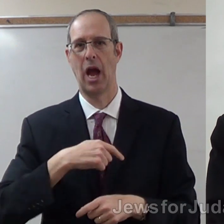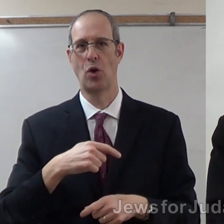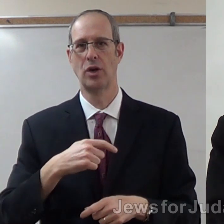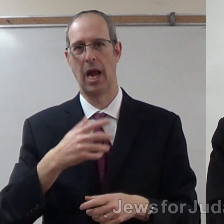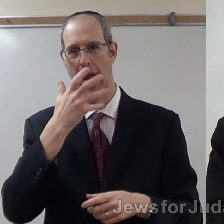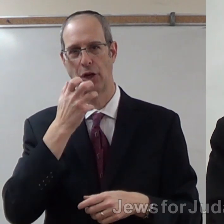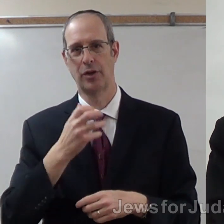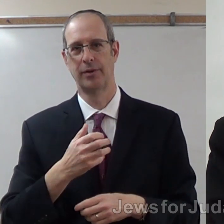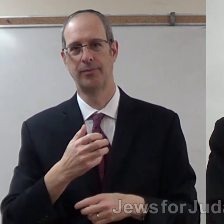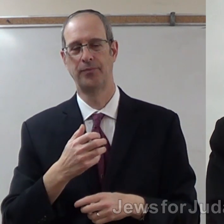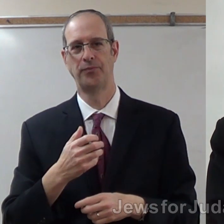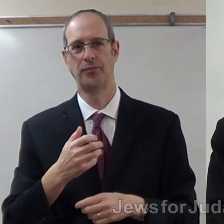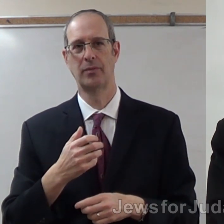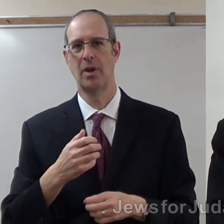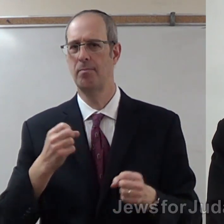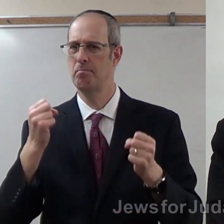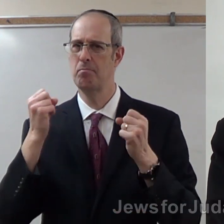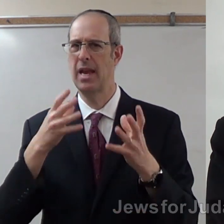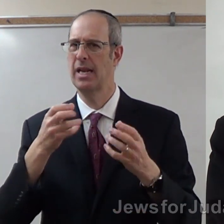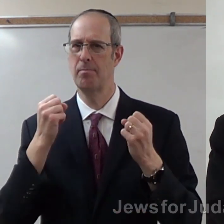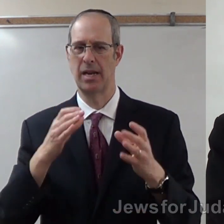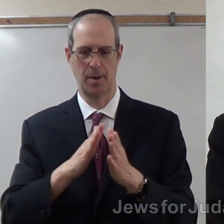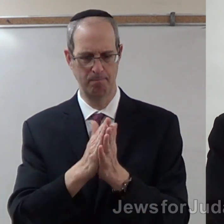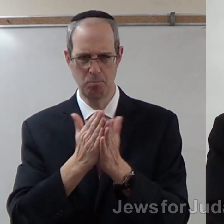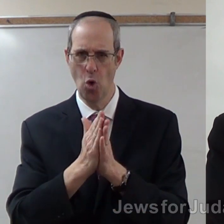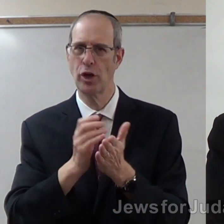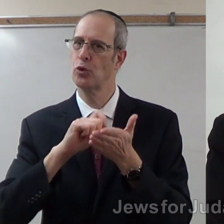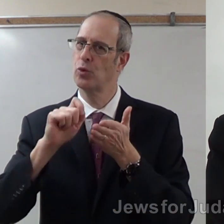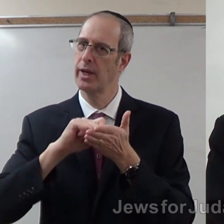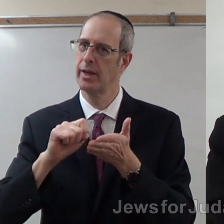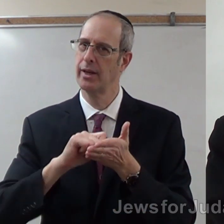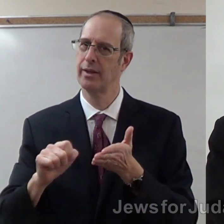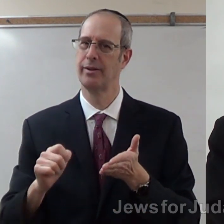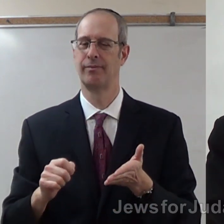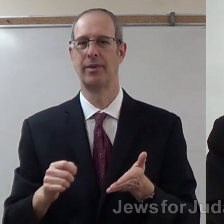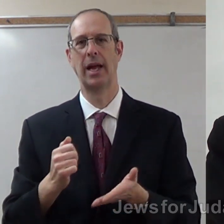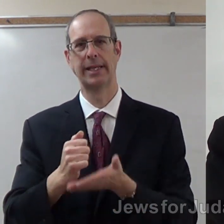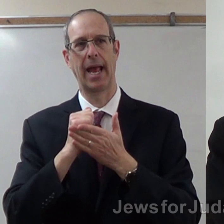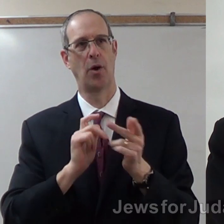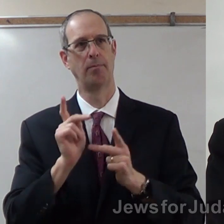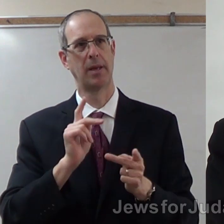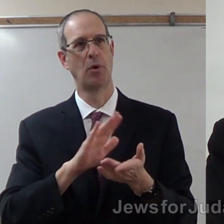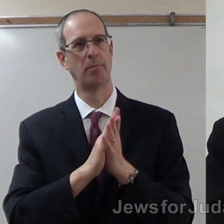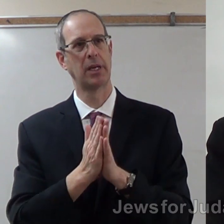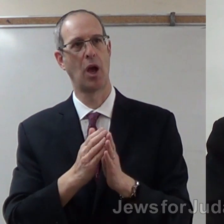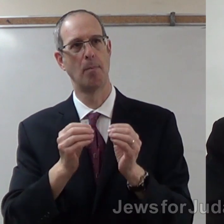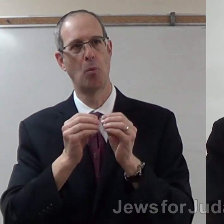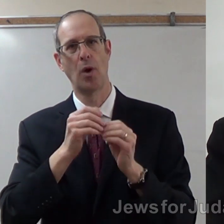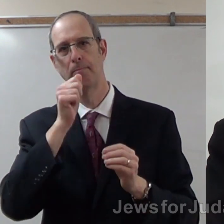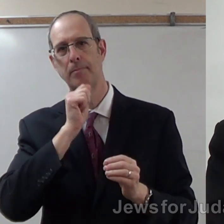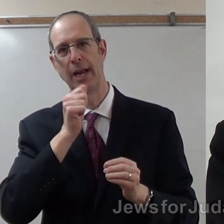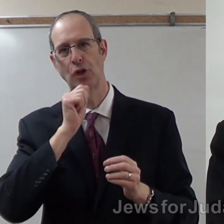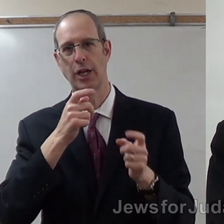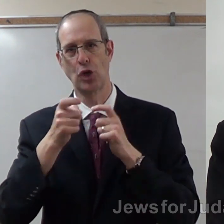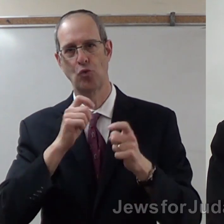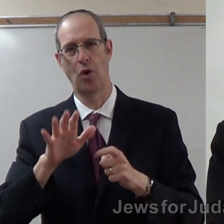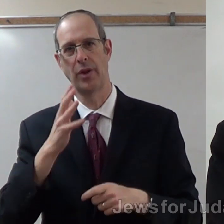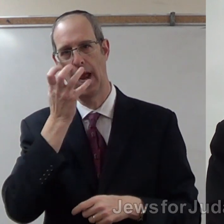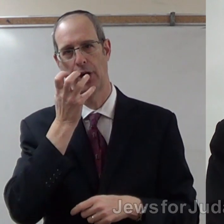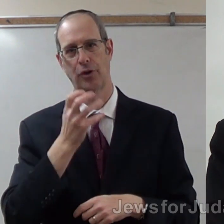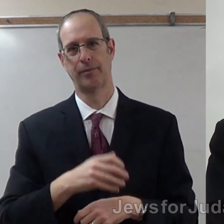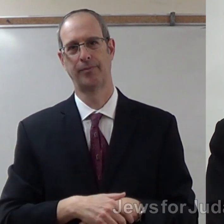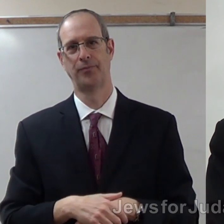anger. There are many, many books that have been written to help people become more patient and control their